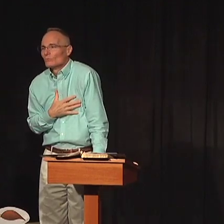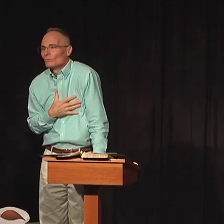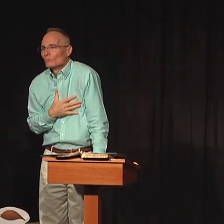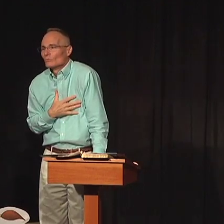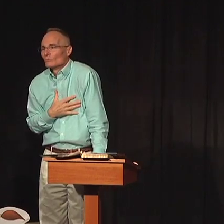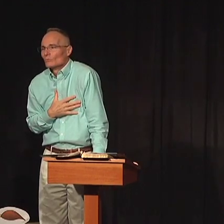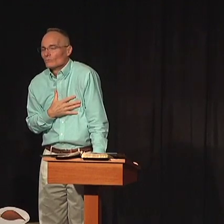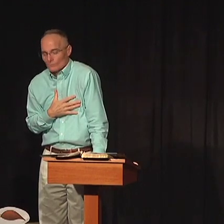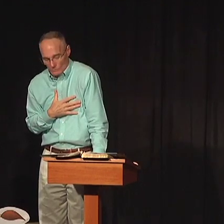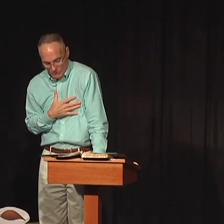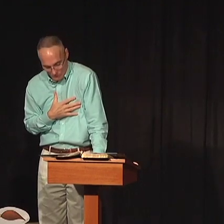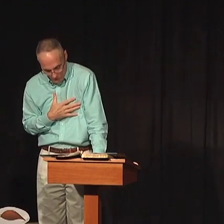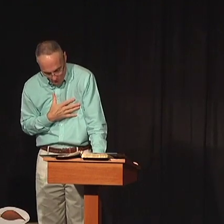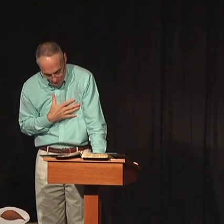too.